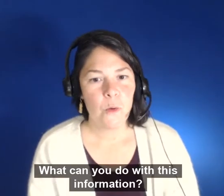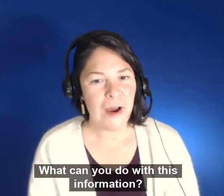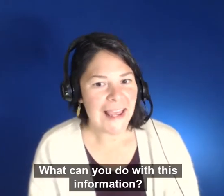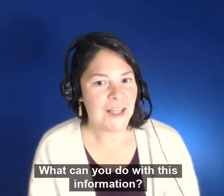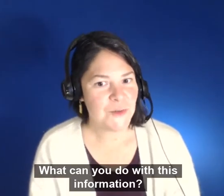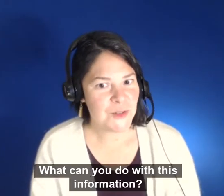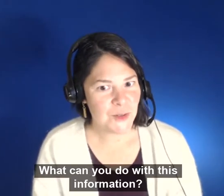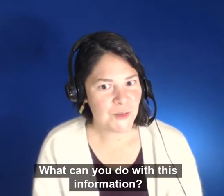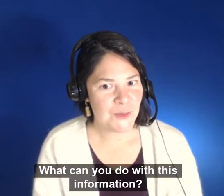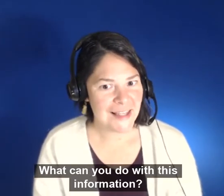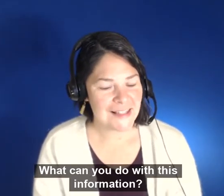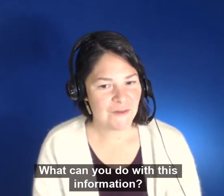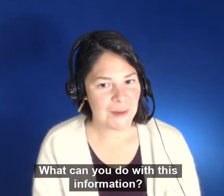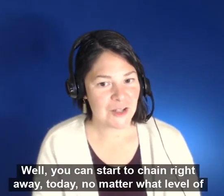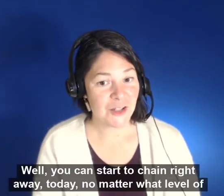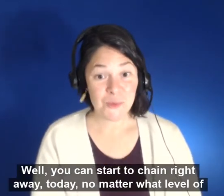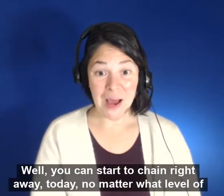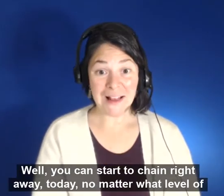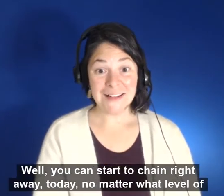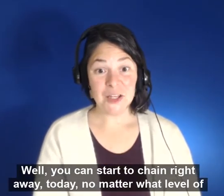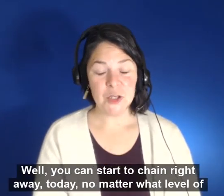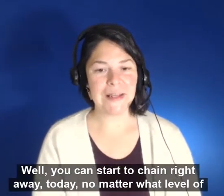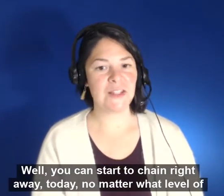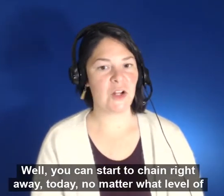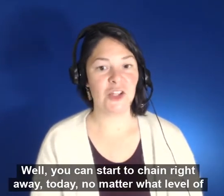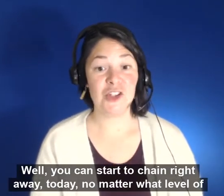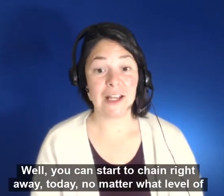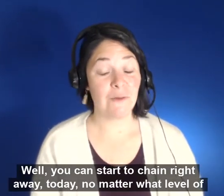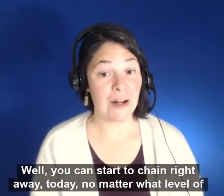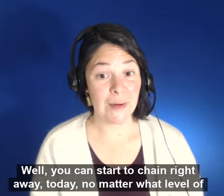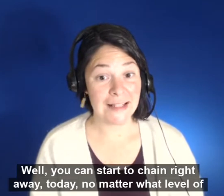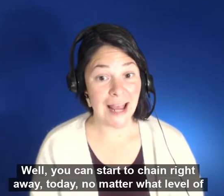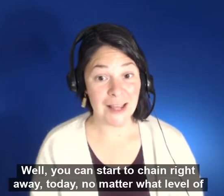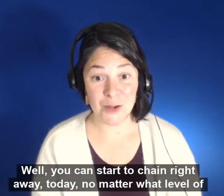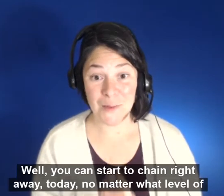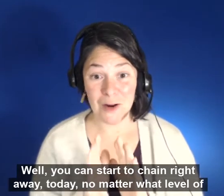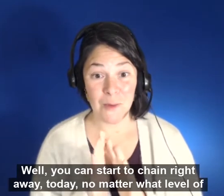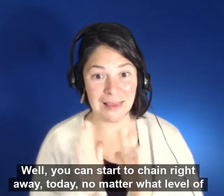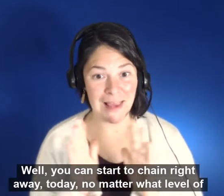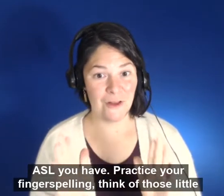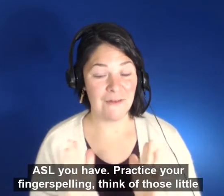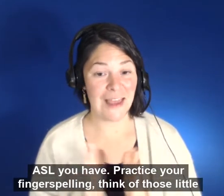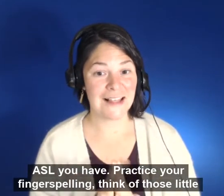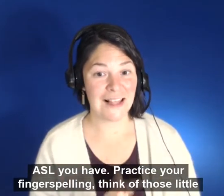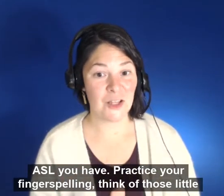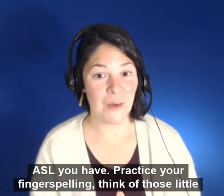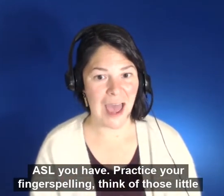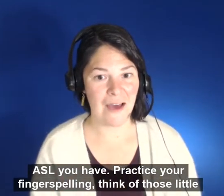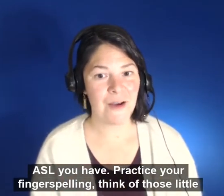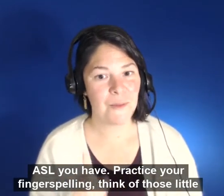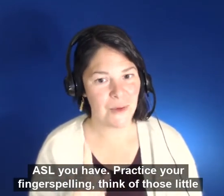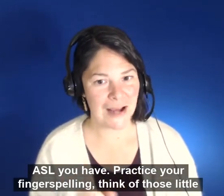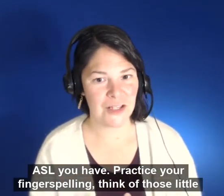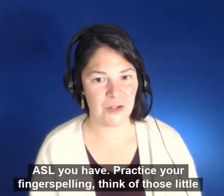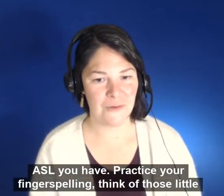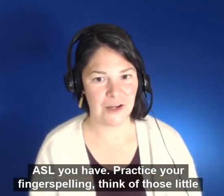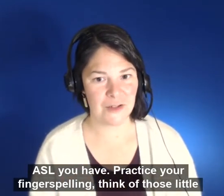What can you do with this information? Well, you can start to chain right away today. No matter what level of ASL you have, practice your